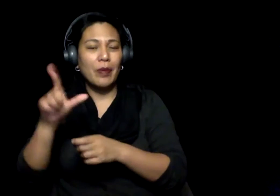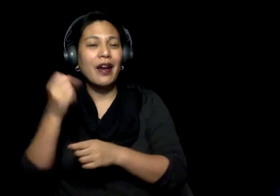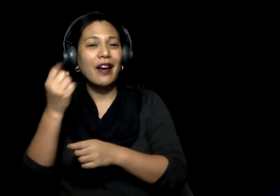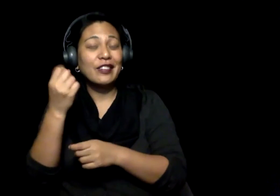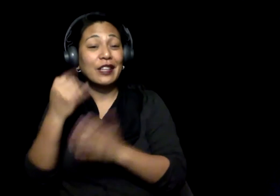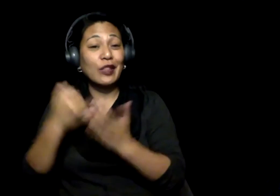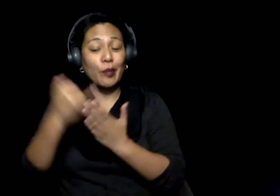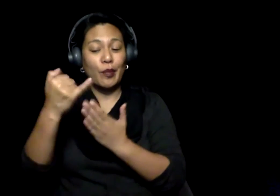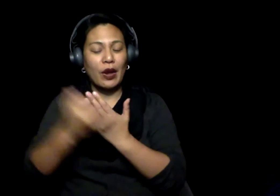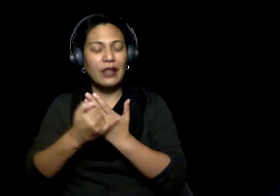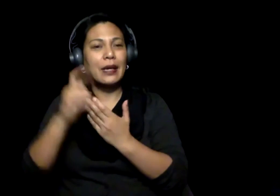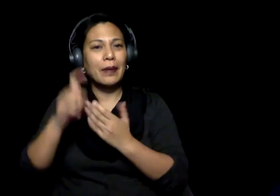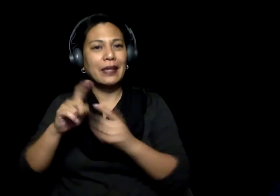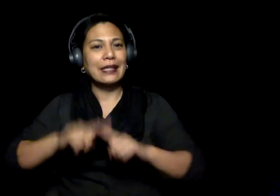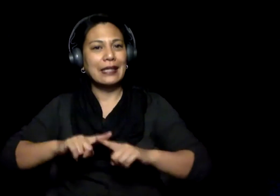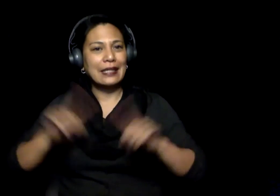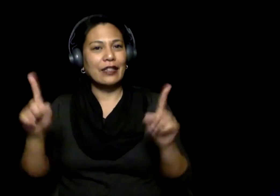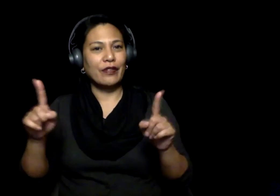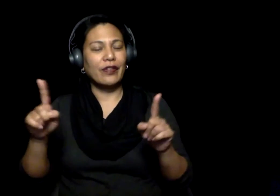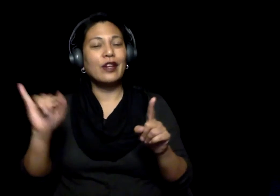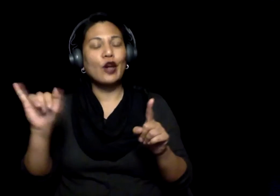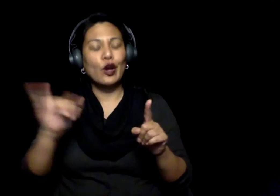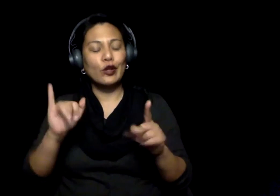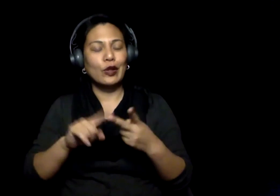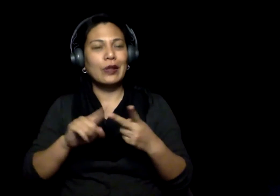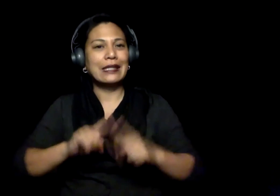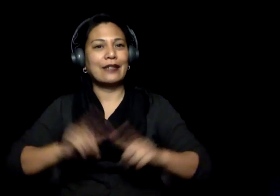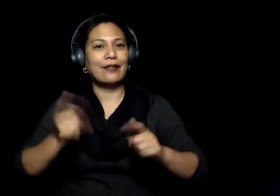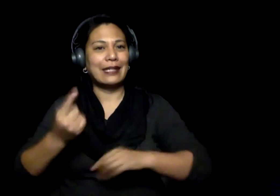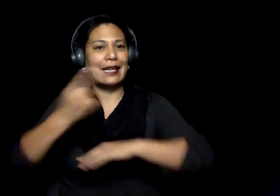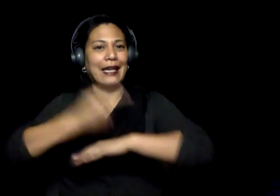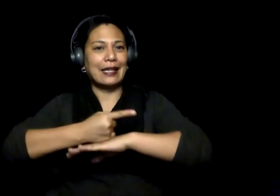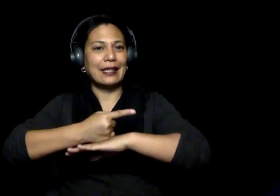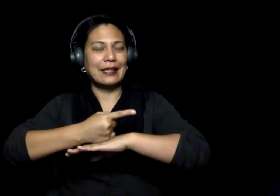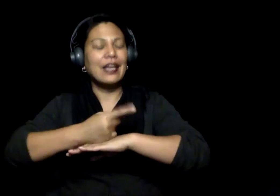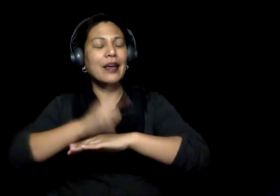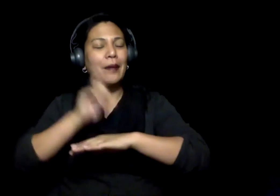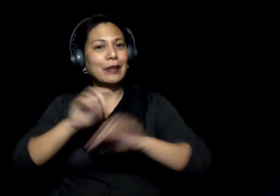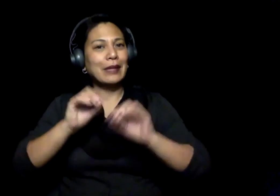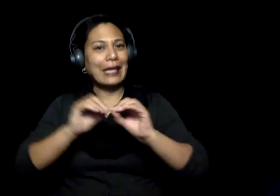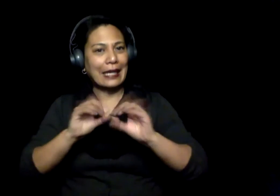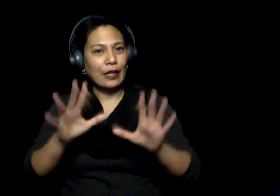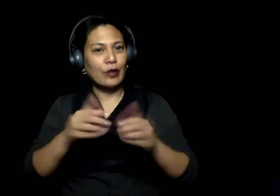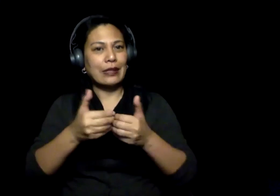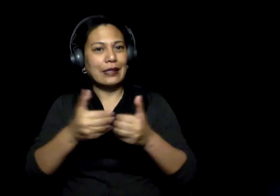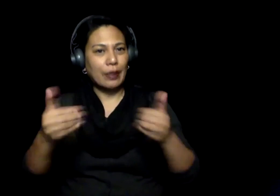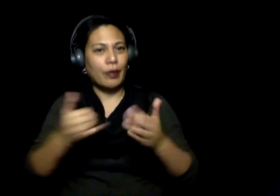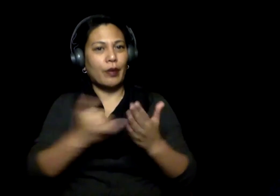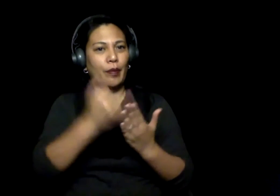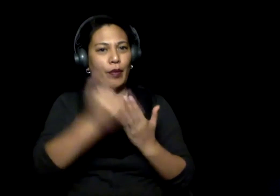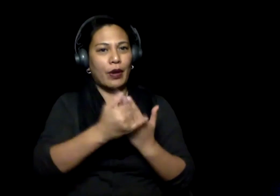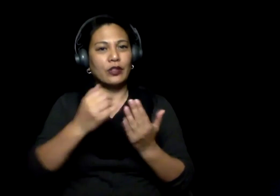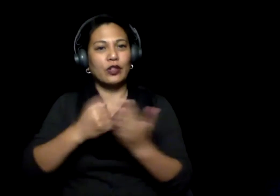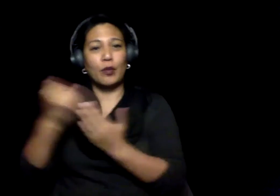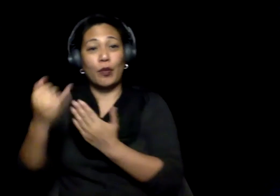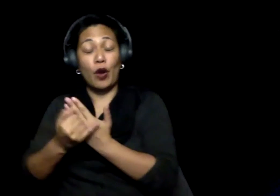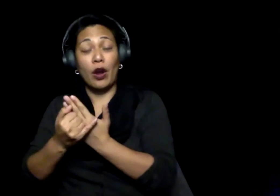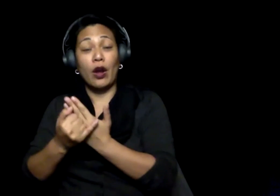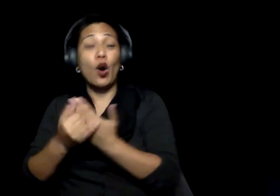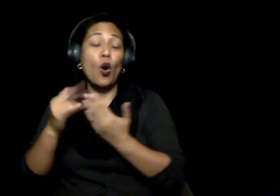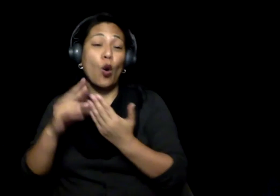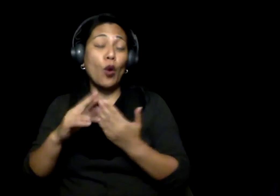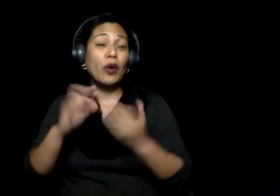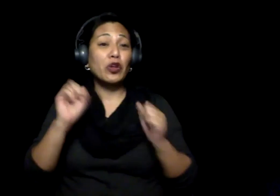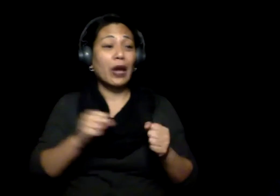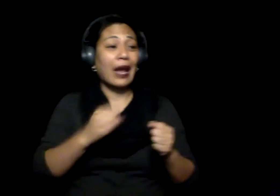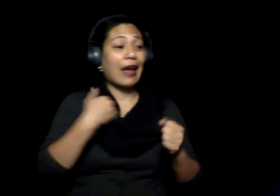over the same dates. You would really have to keep those projects separate, or projects can be iterative. Certainly you could have